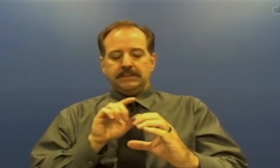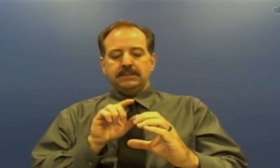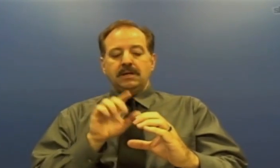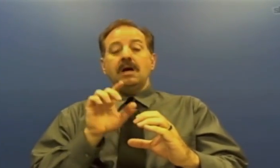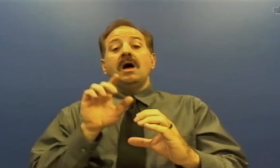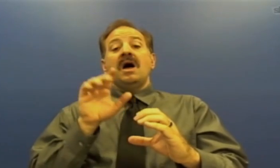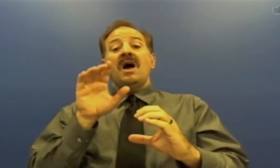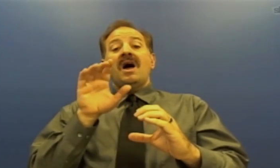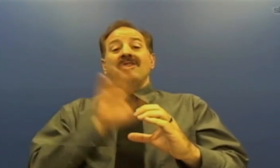residing.